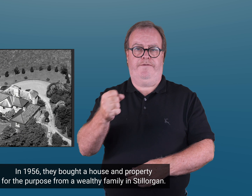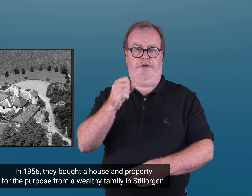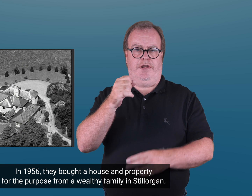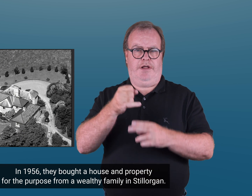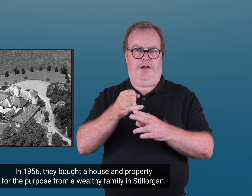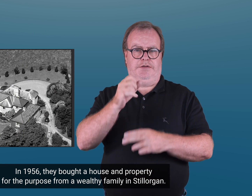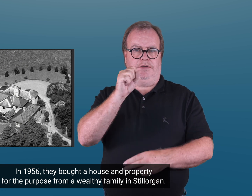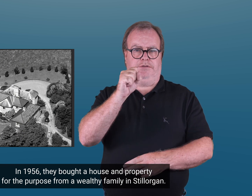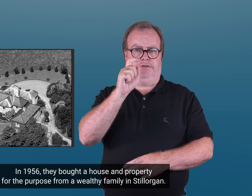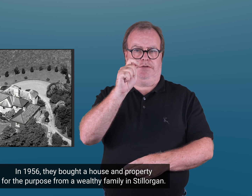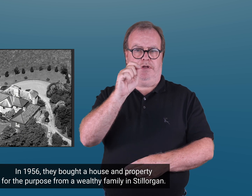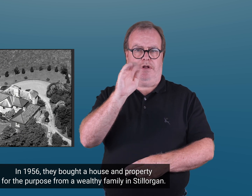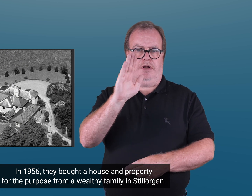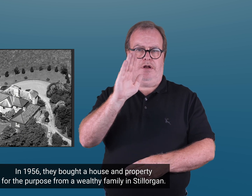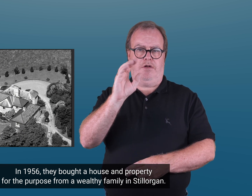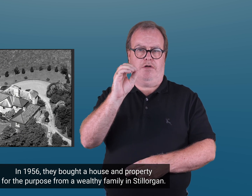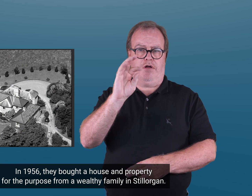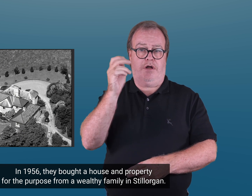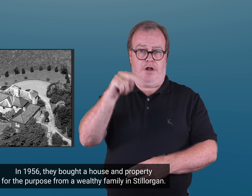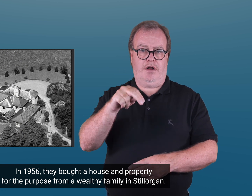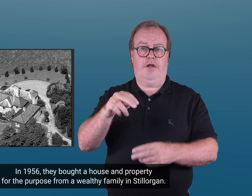from a wealthy family in Stillorgan.